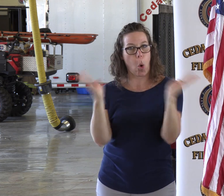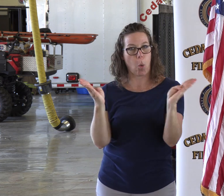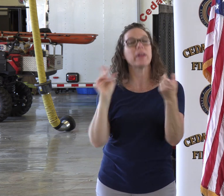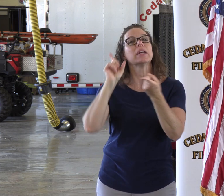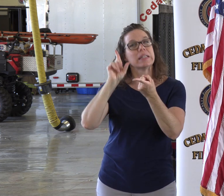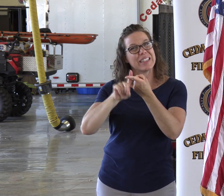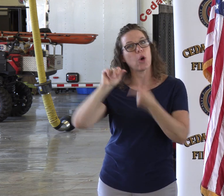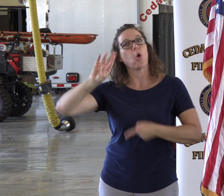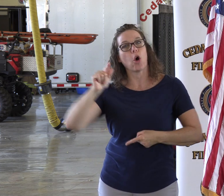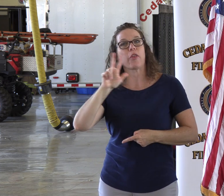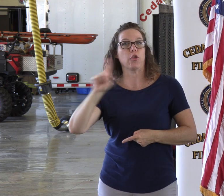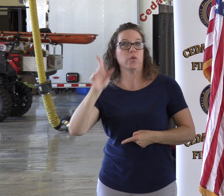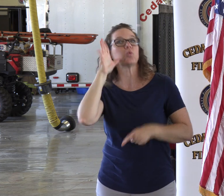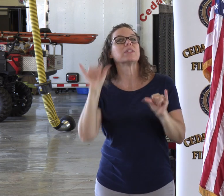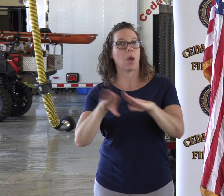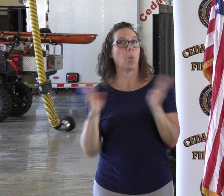the end of August, August 30th,